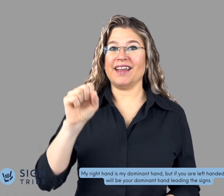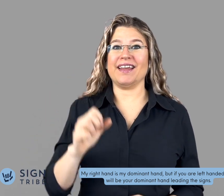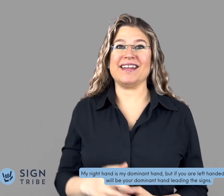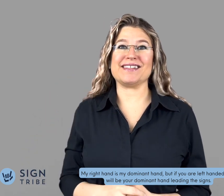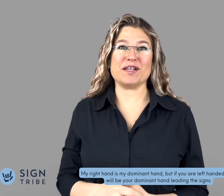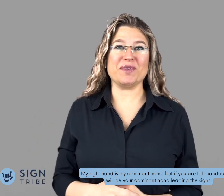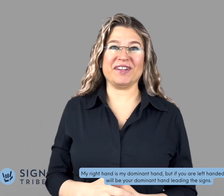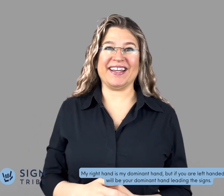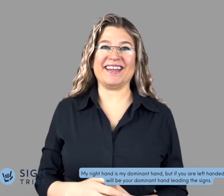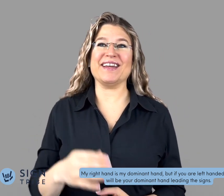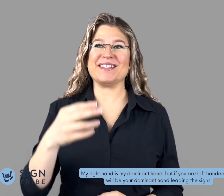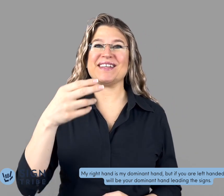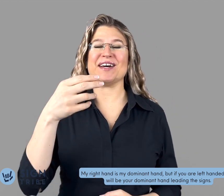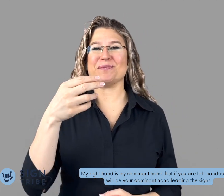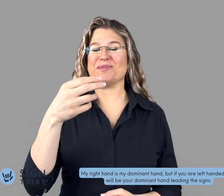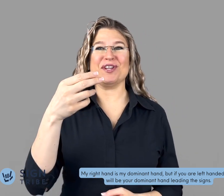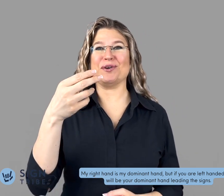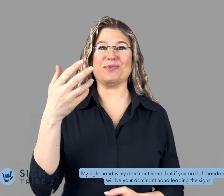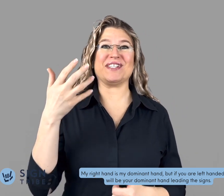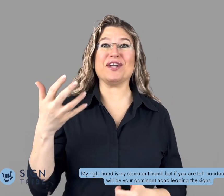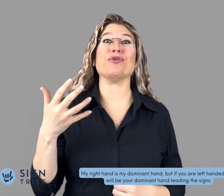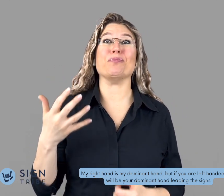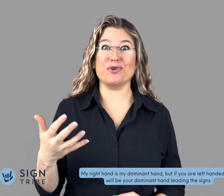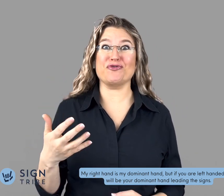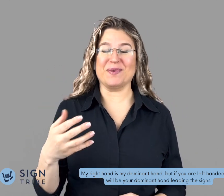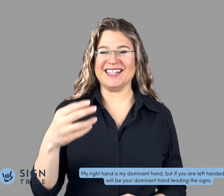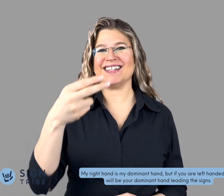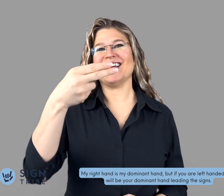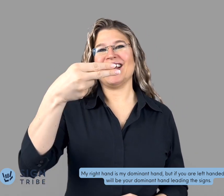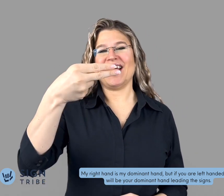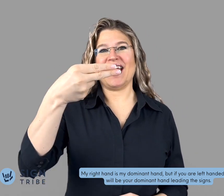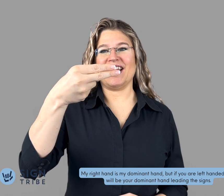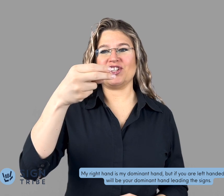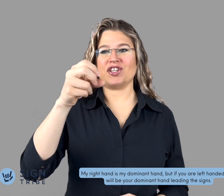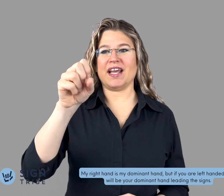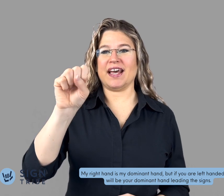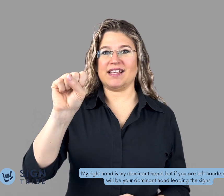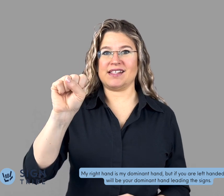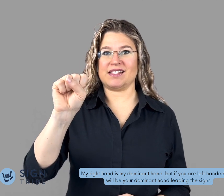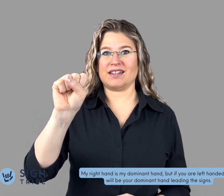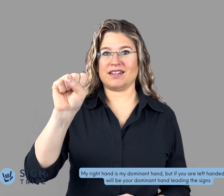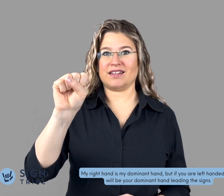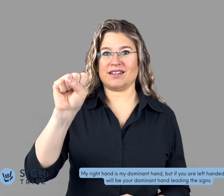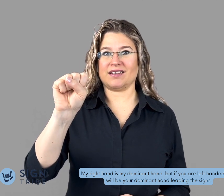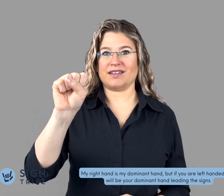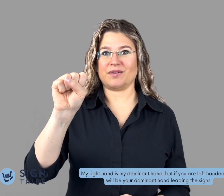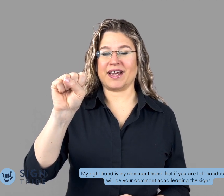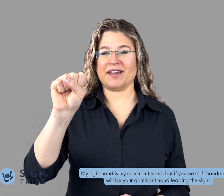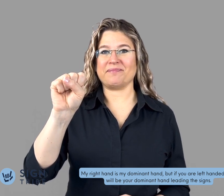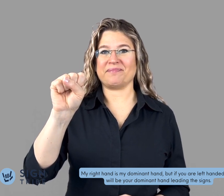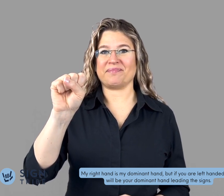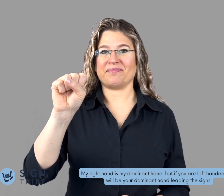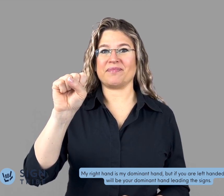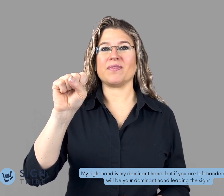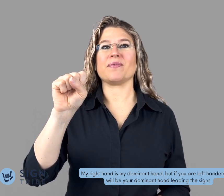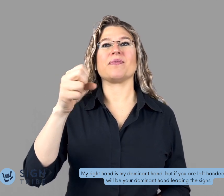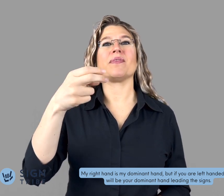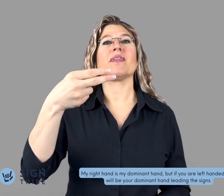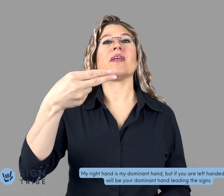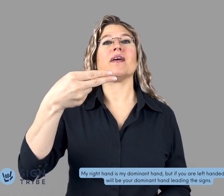a seemingly, single movement. HS. Okay.